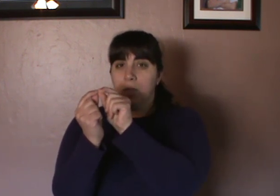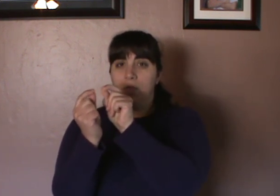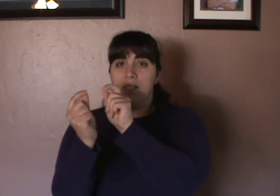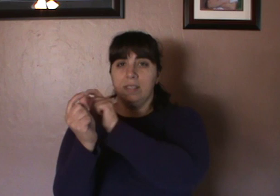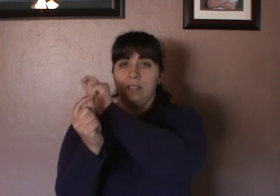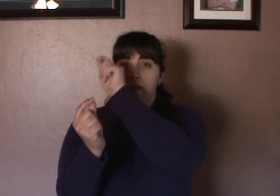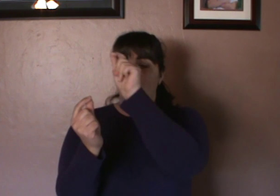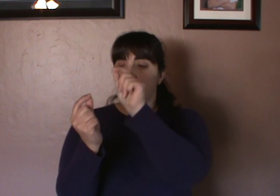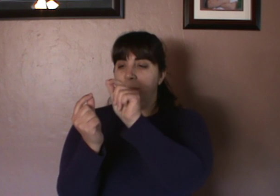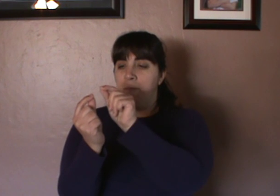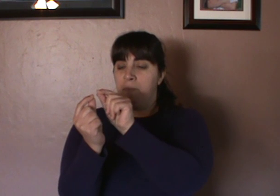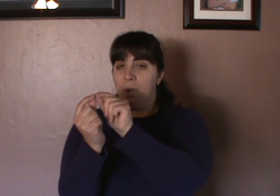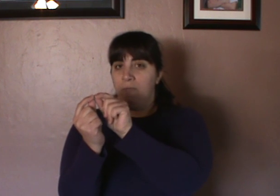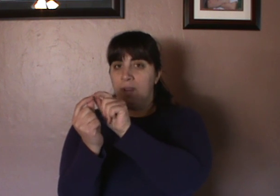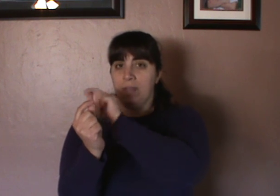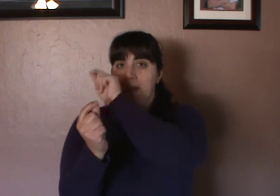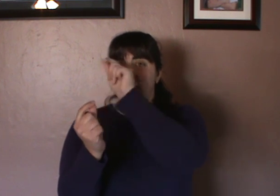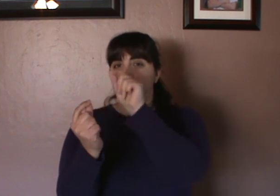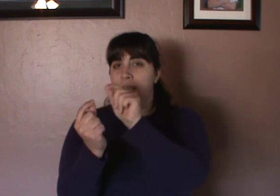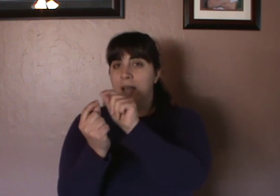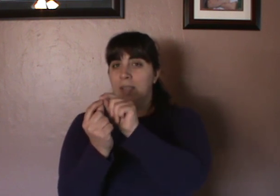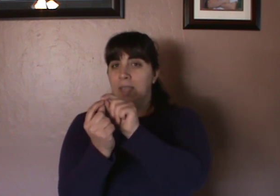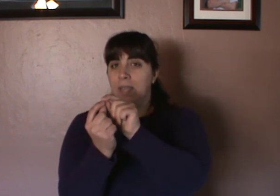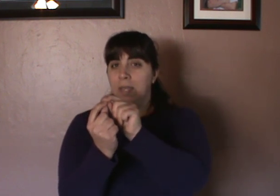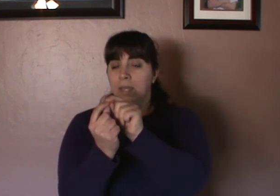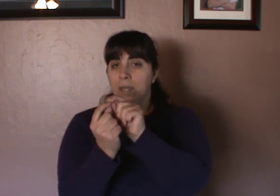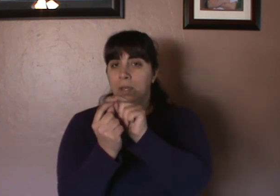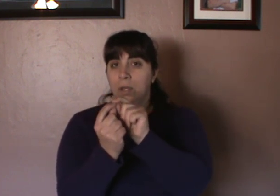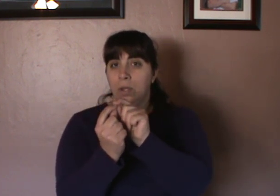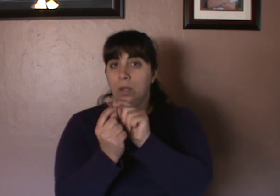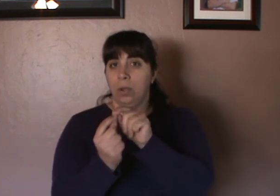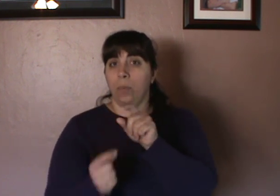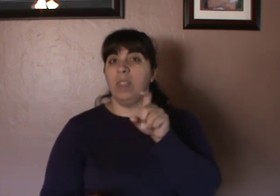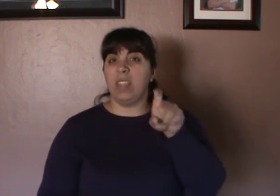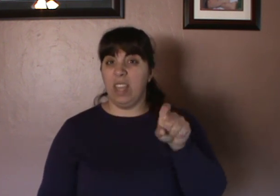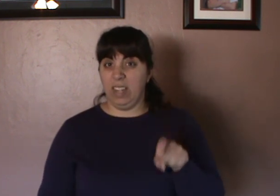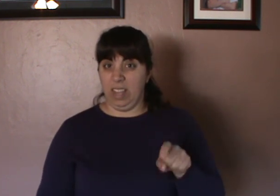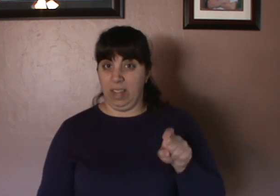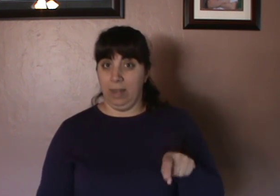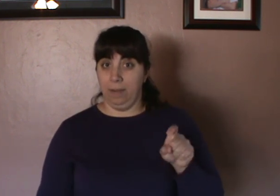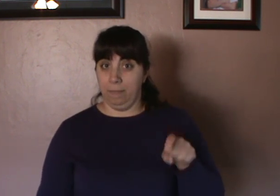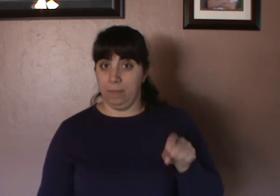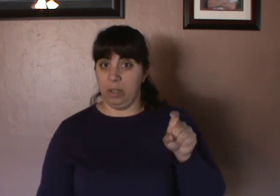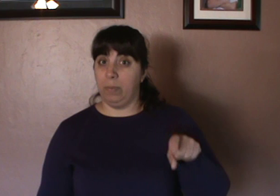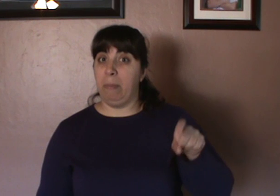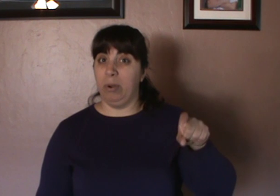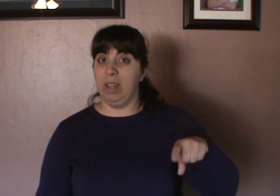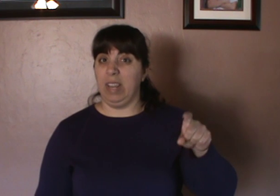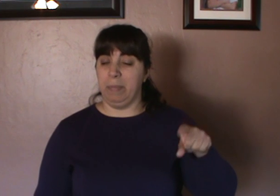that has to be perfect, exactly what they need. So remember, need,